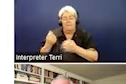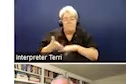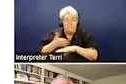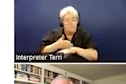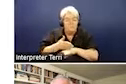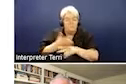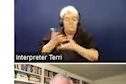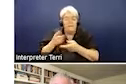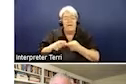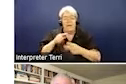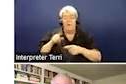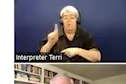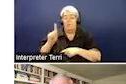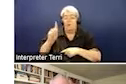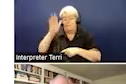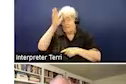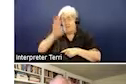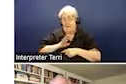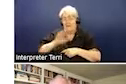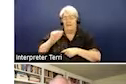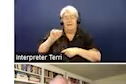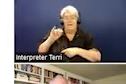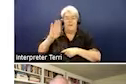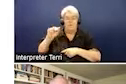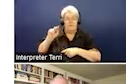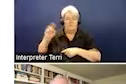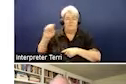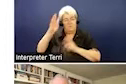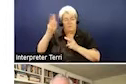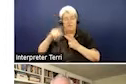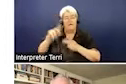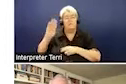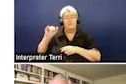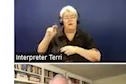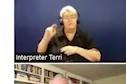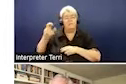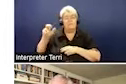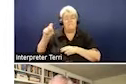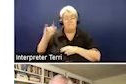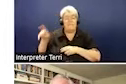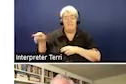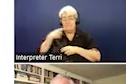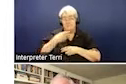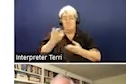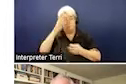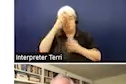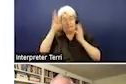Brian Chesky, who's the co-founder of Airbnb, in which he said, if you really want to understand how to innovate, Brian had been at Rhode Island School of Design.